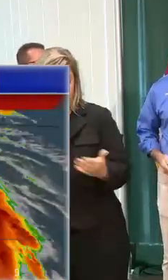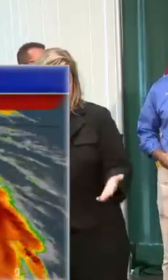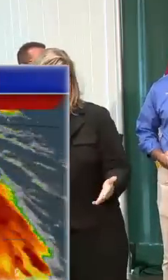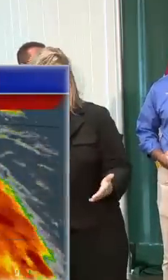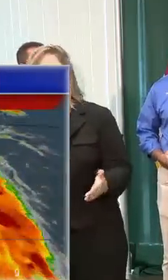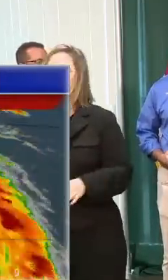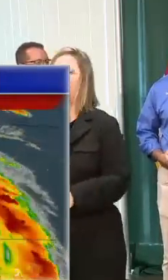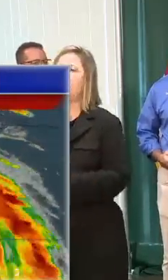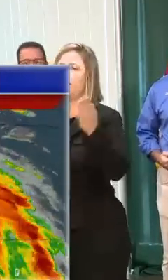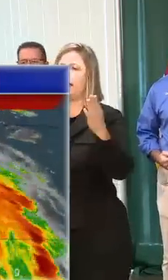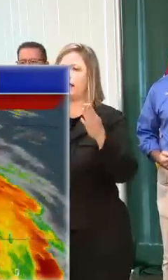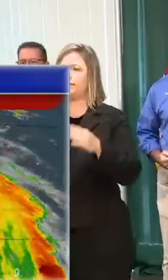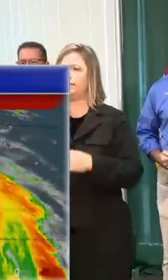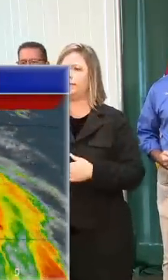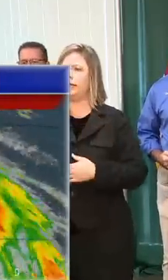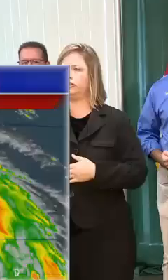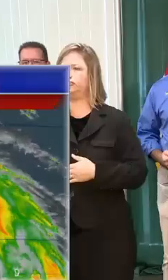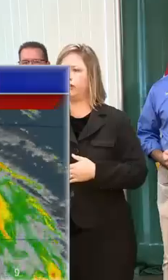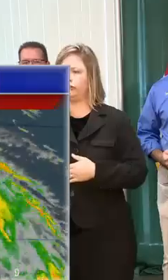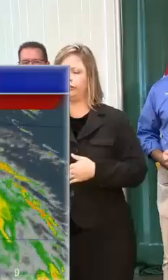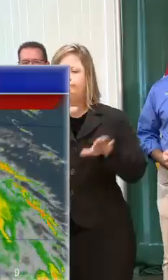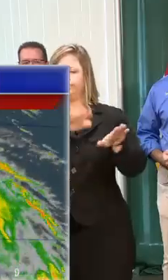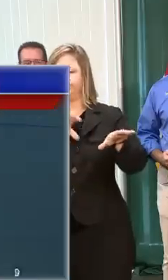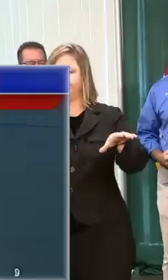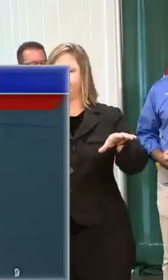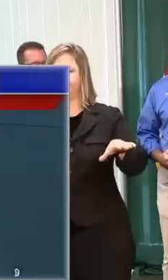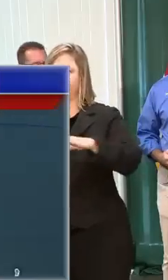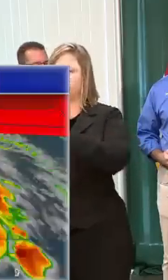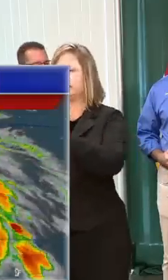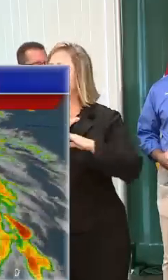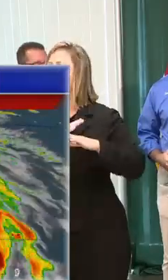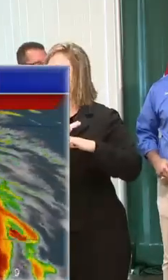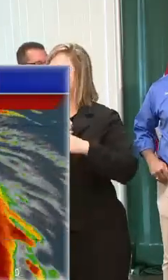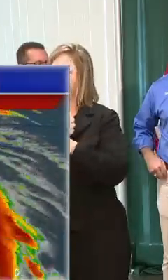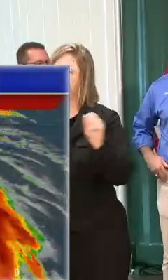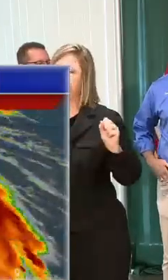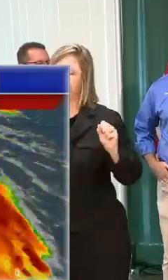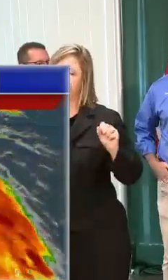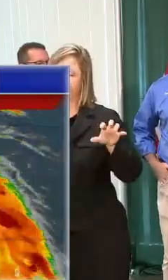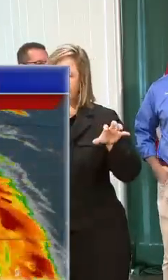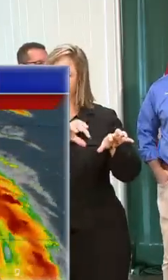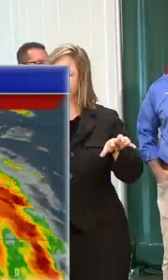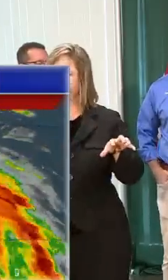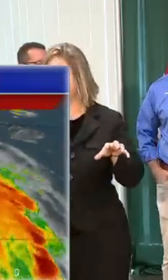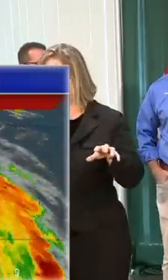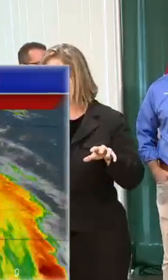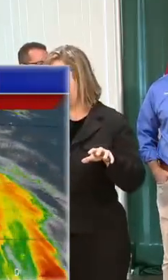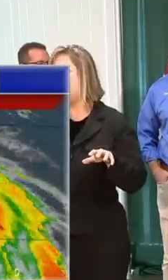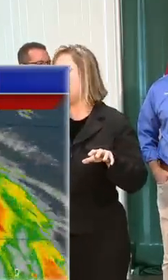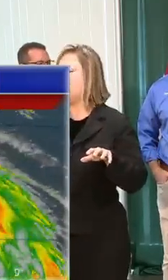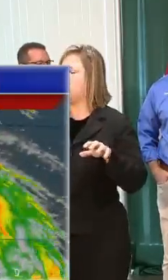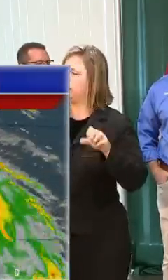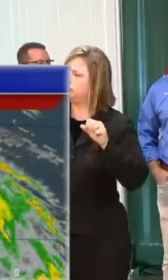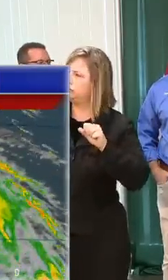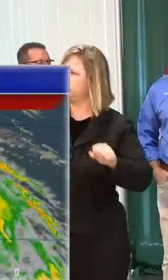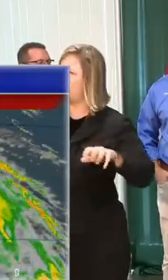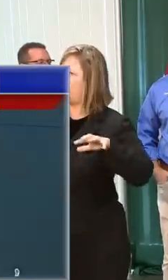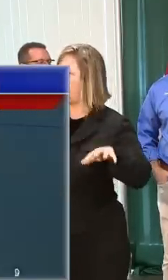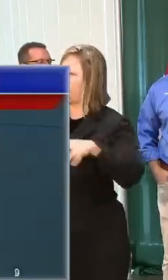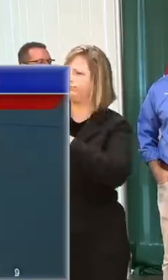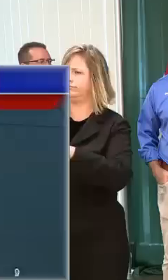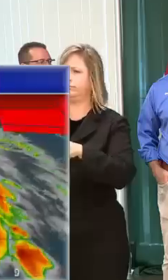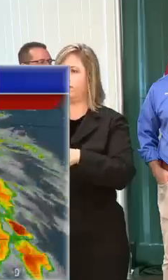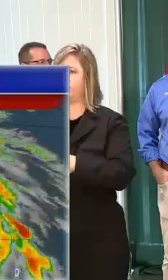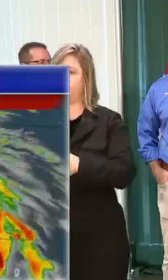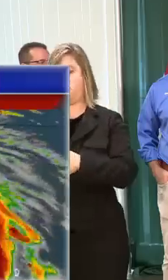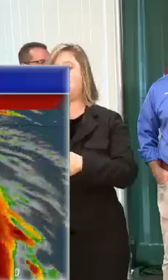have opened up shelters across Seminole County to protect our community from the onslaught of tropical storm force winds. We have 4